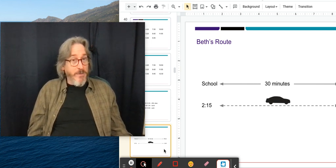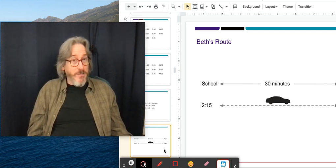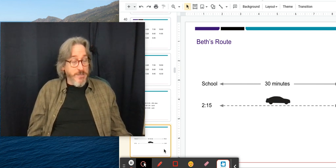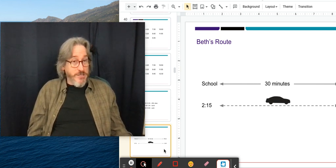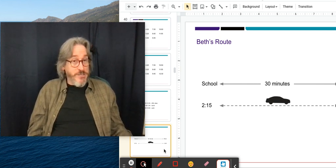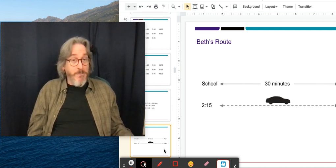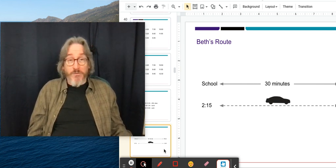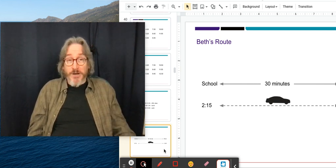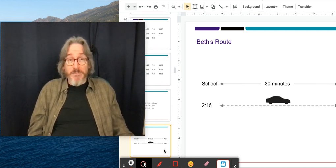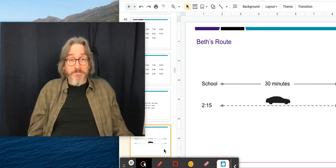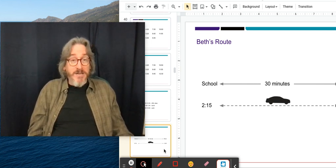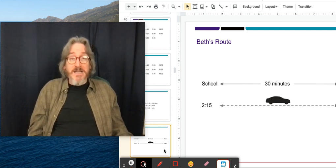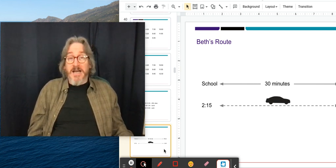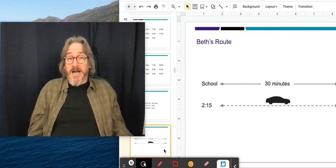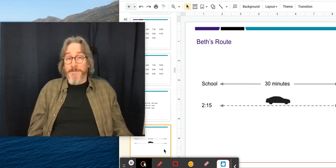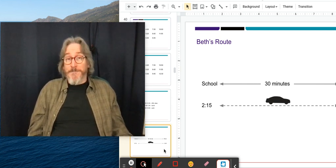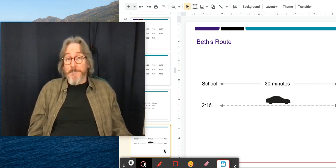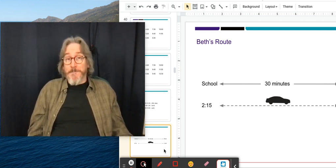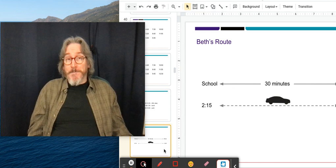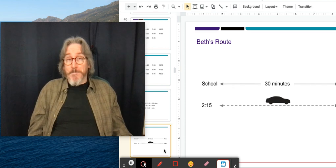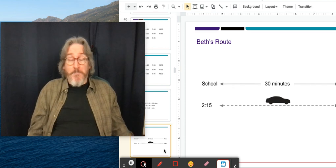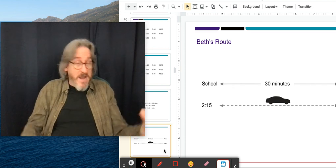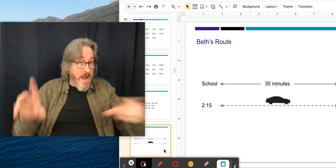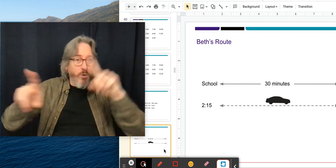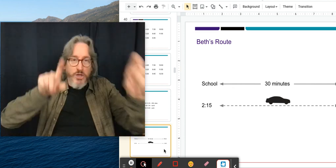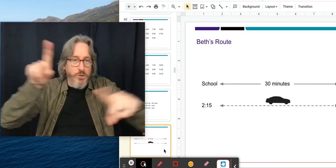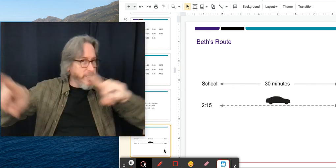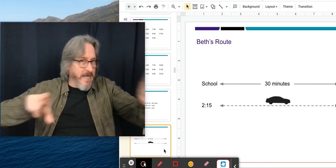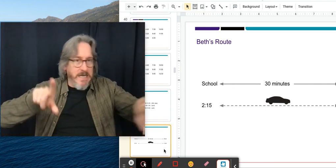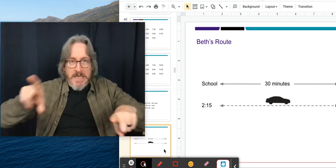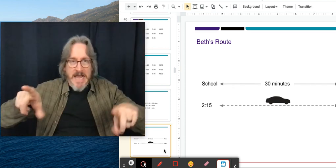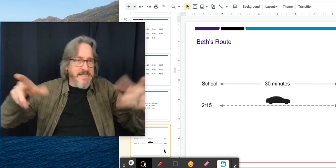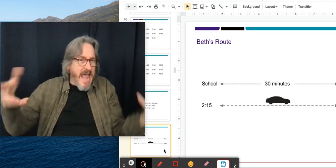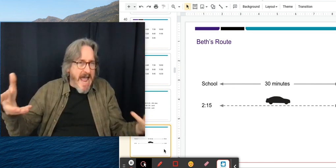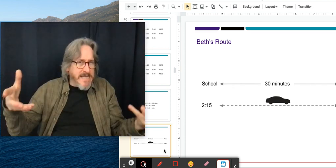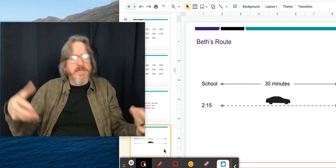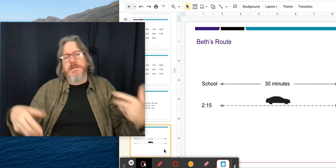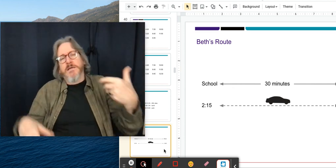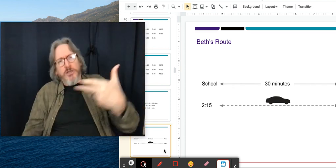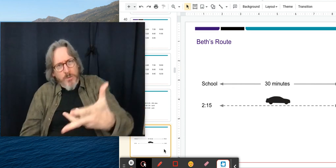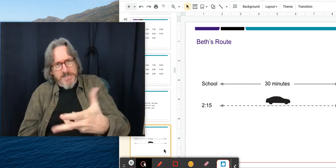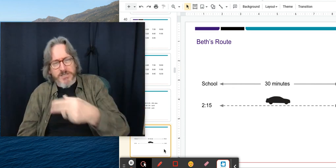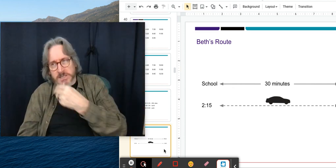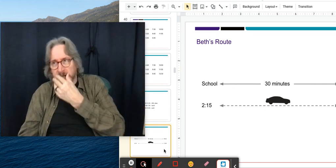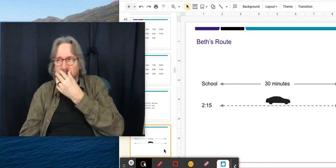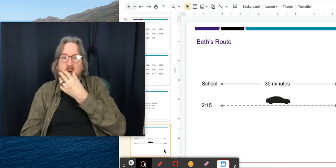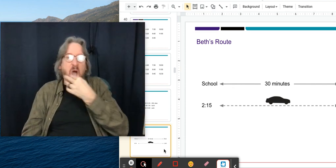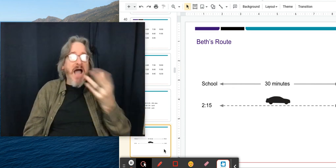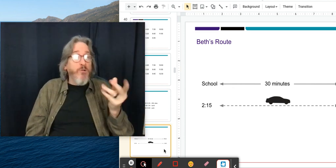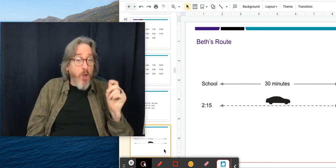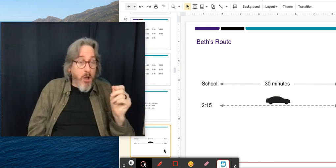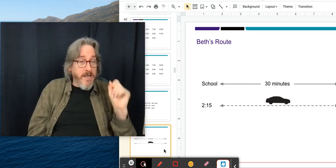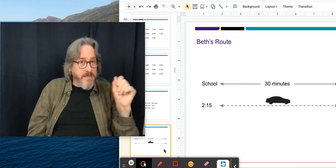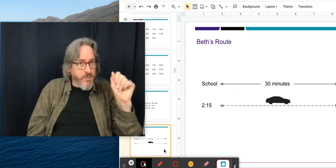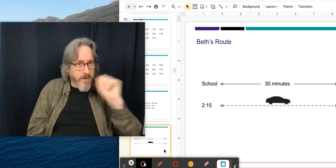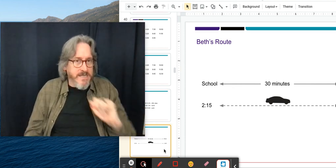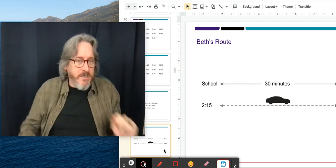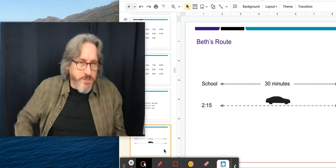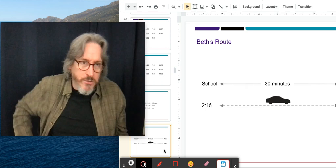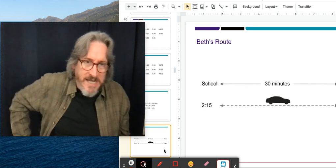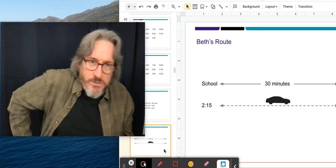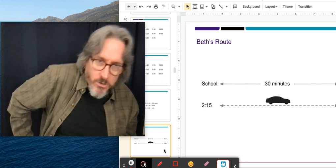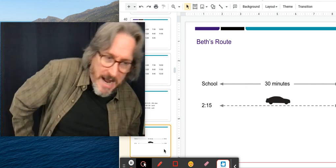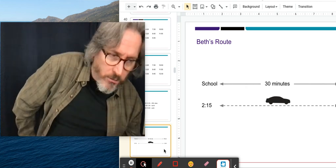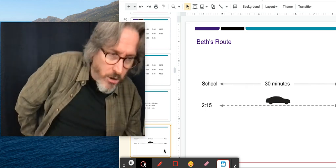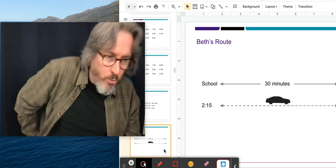silly, and we usually just jump over it. But I will usually in class ask questions like, how long is your